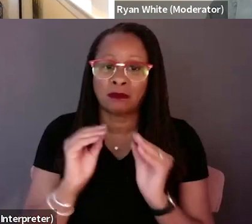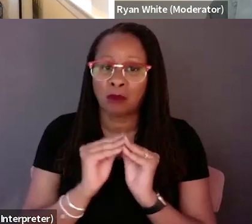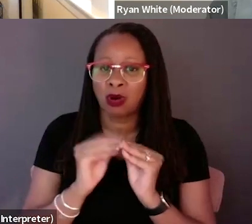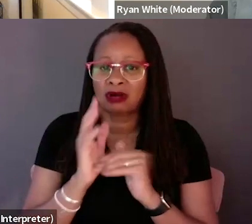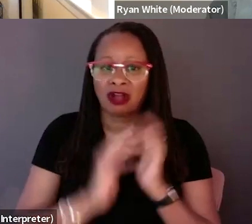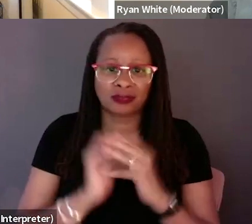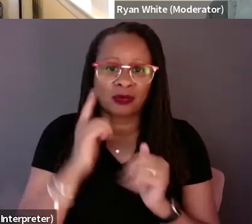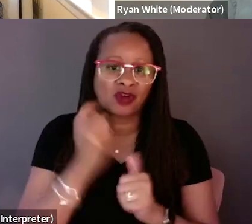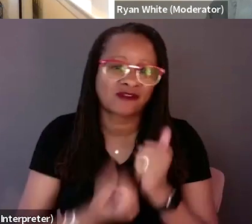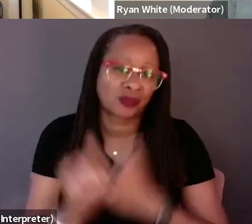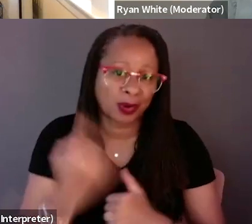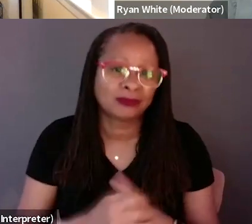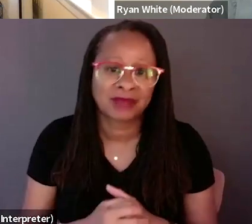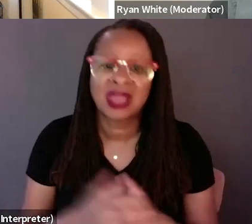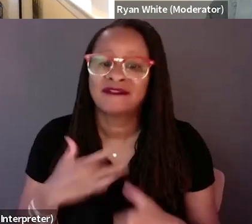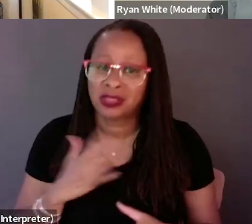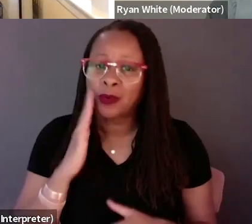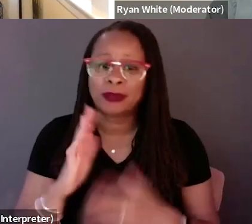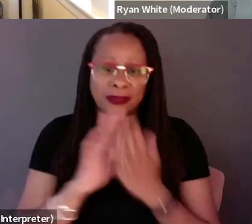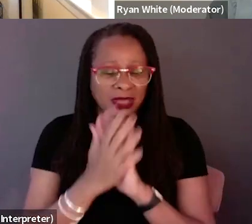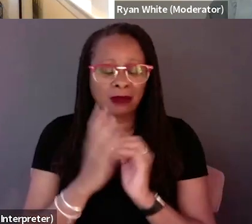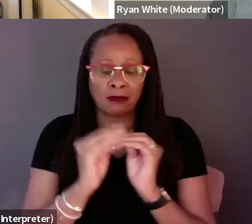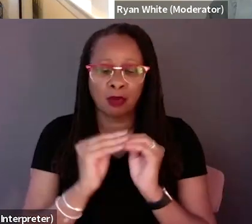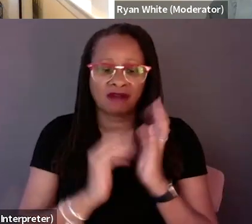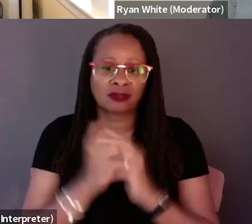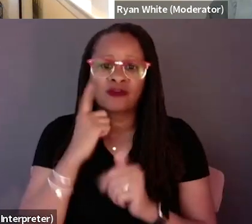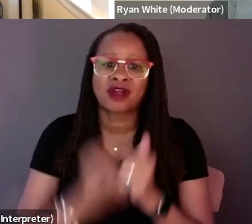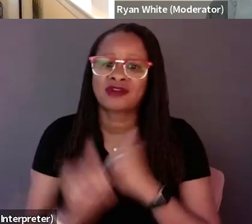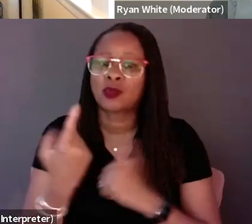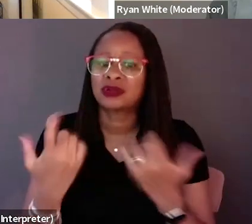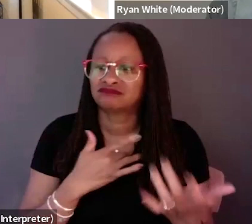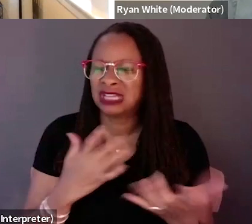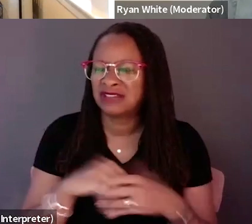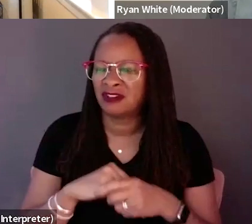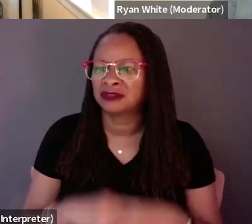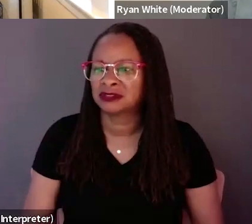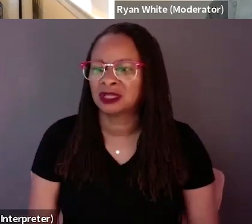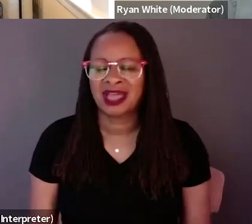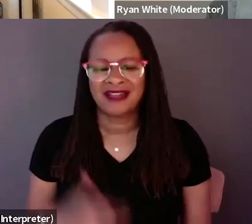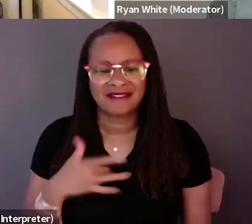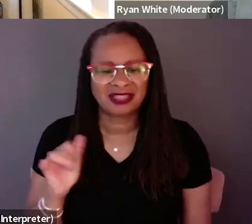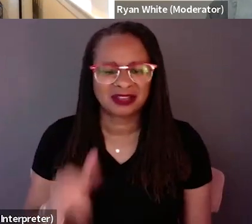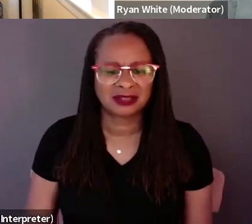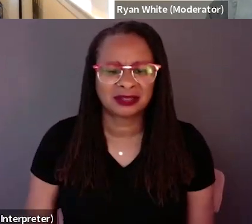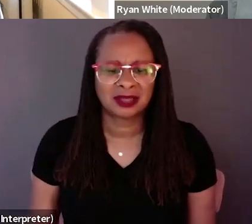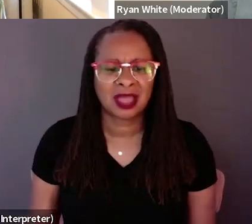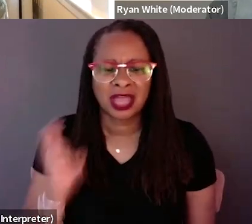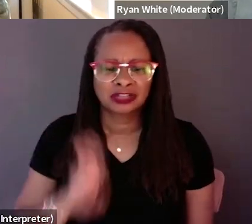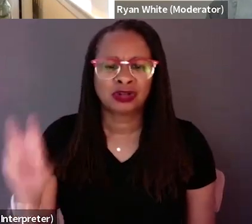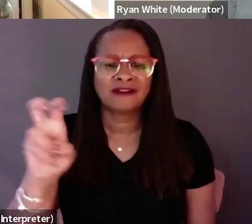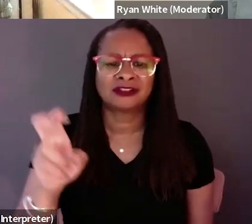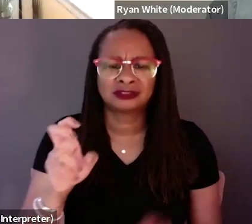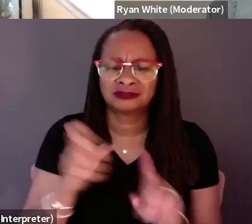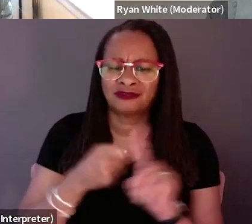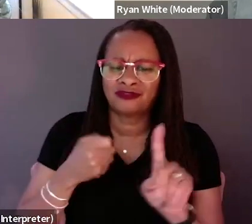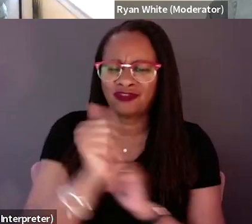for everyone. It just felt like it was going to be more comfortable for anyone concerned. Anyway, I feel like I've traveled